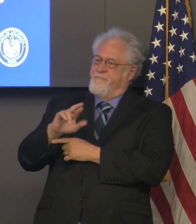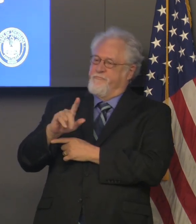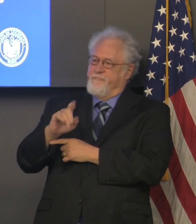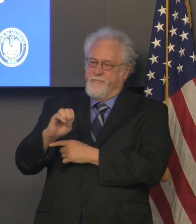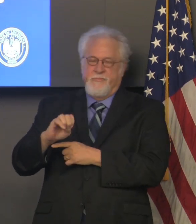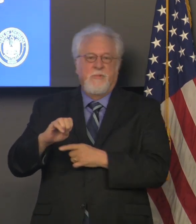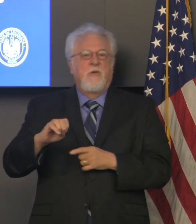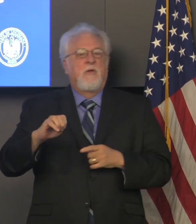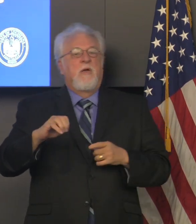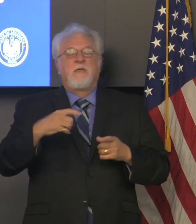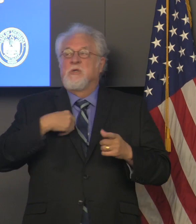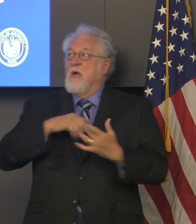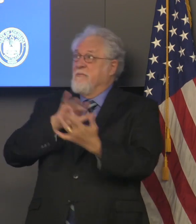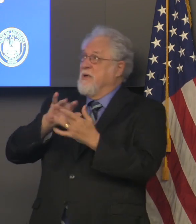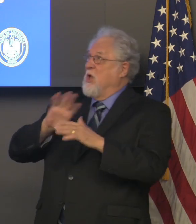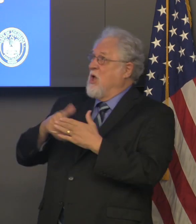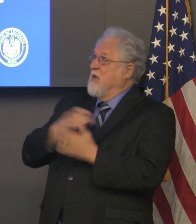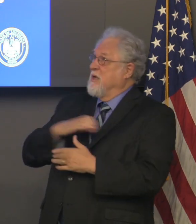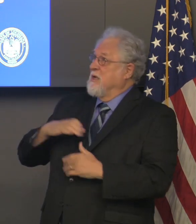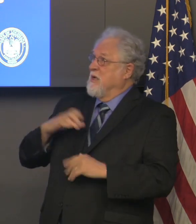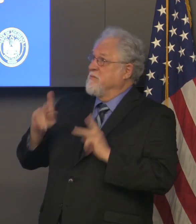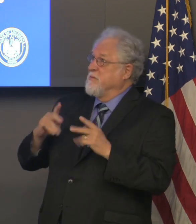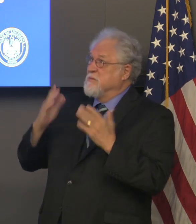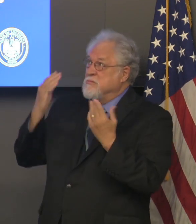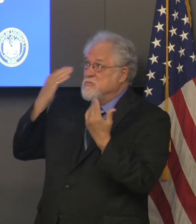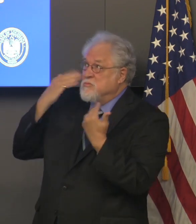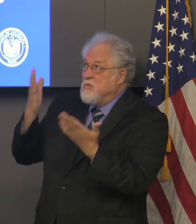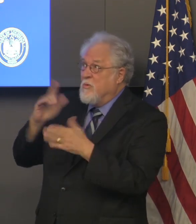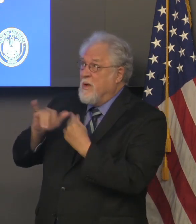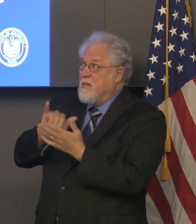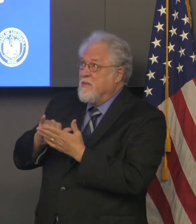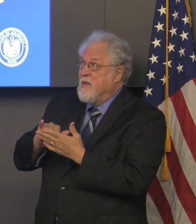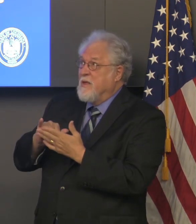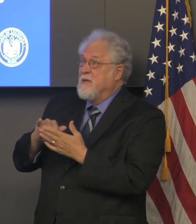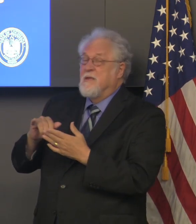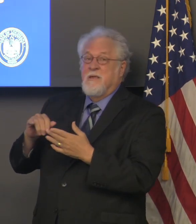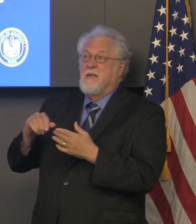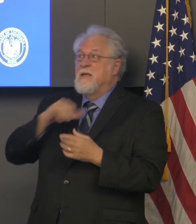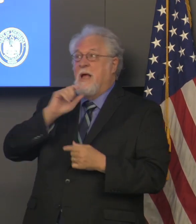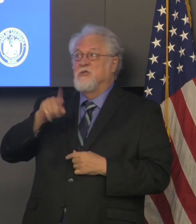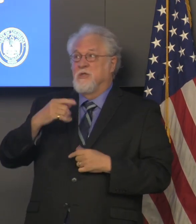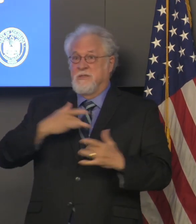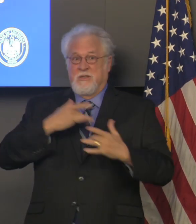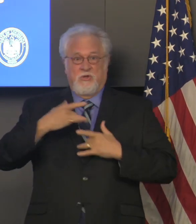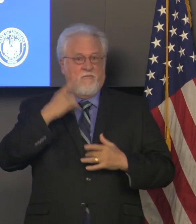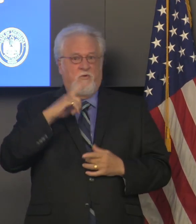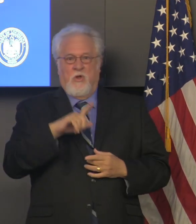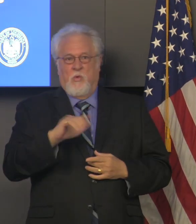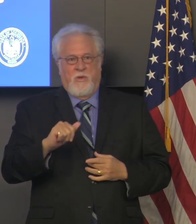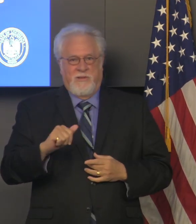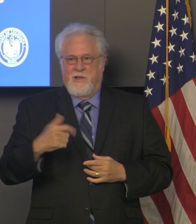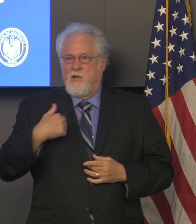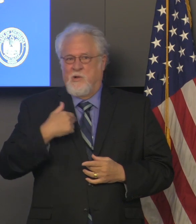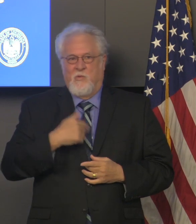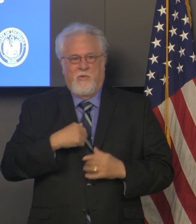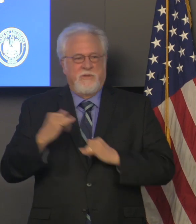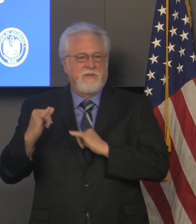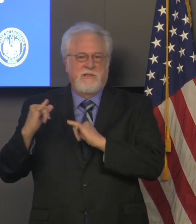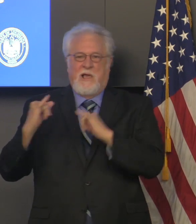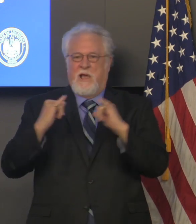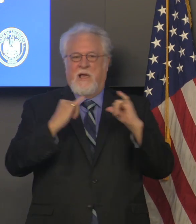all of our congressmen to make sure that they're aware of this concern. And by the way, this is not just a concern for Louisiana. We're in practically the